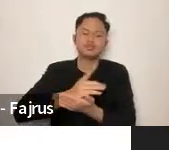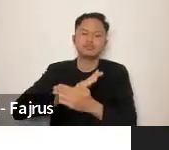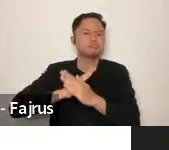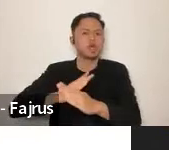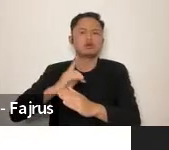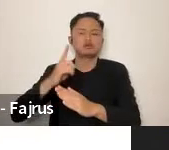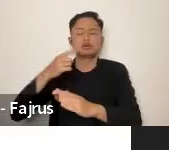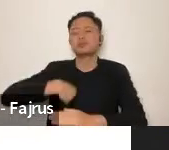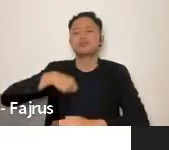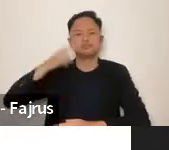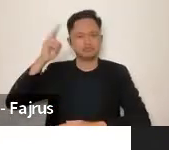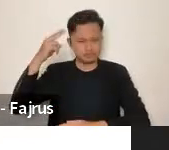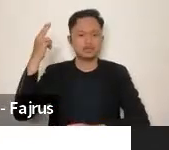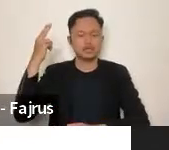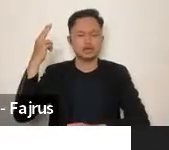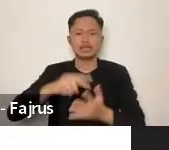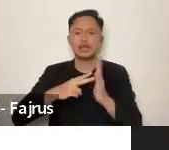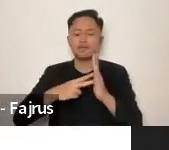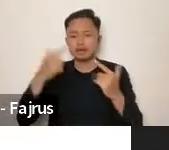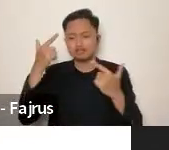free expression online.